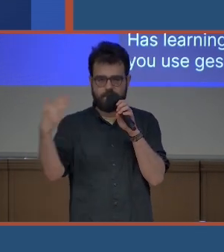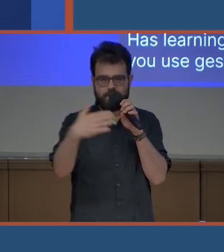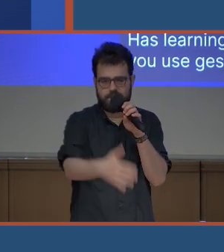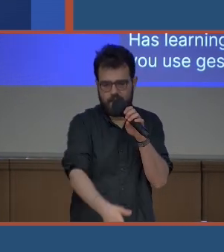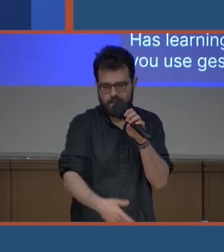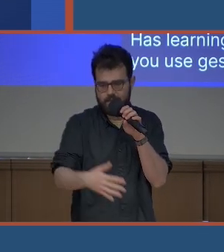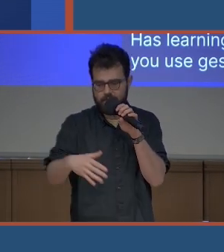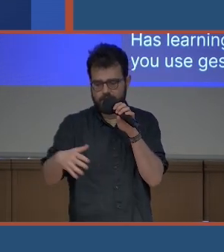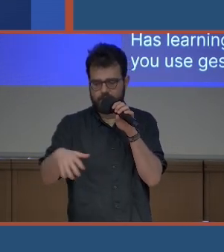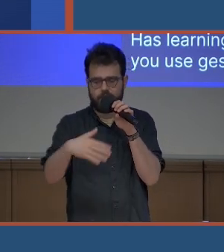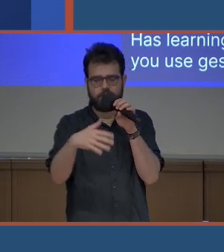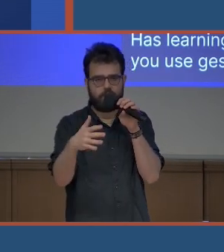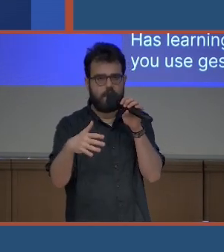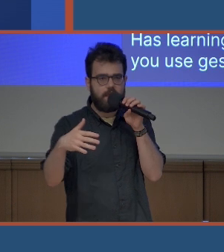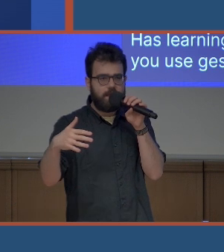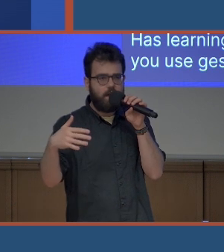the